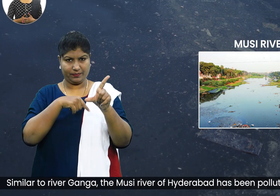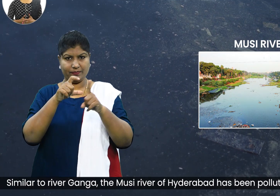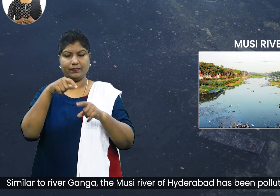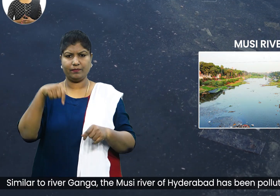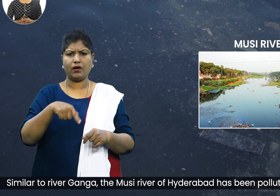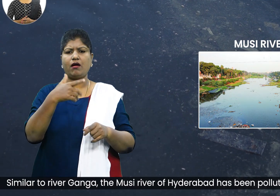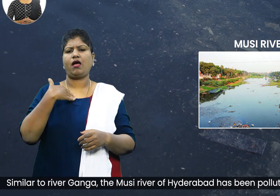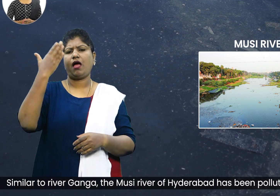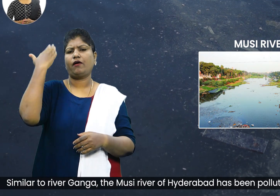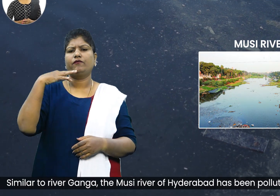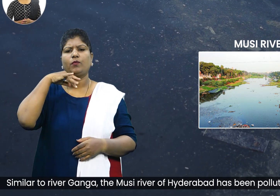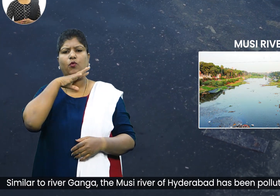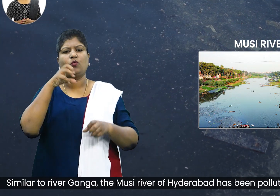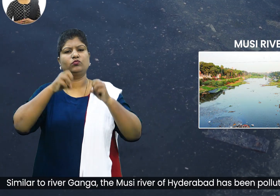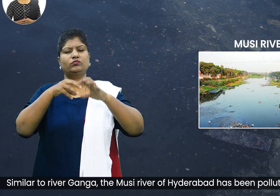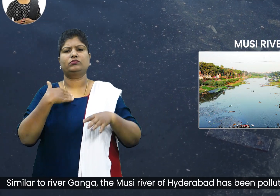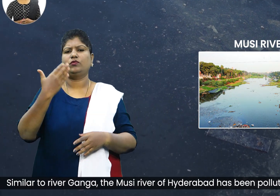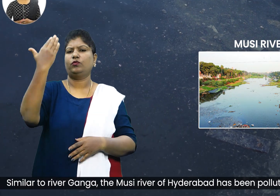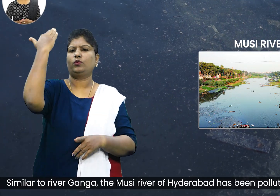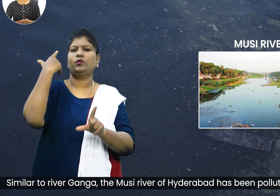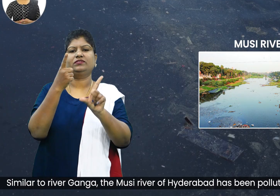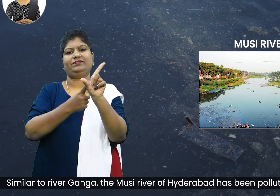for many years.